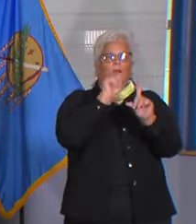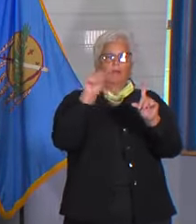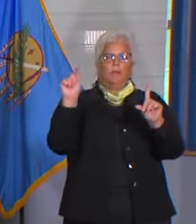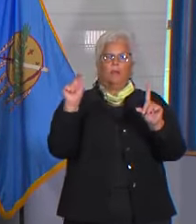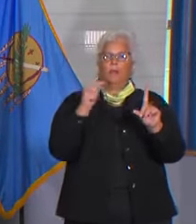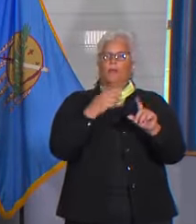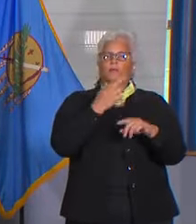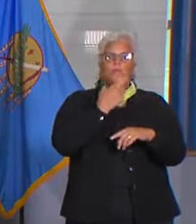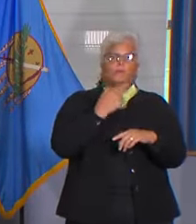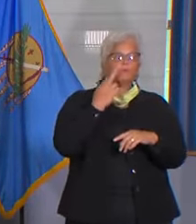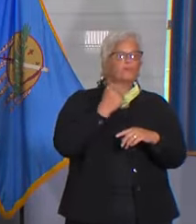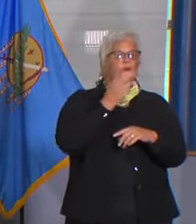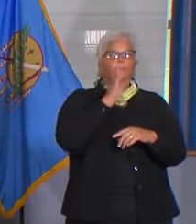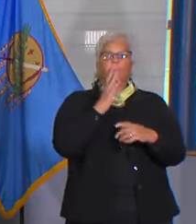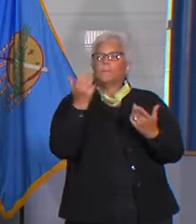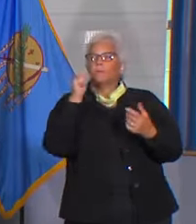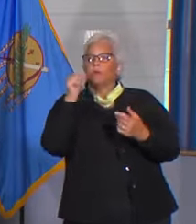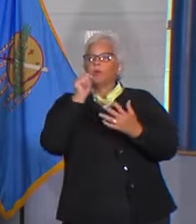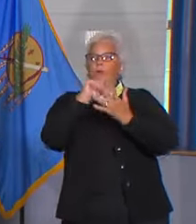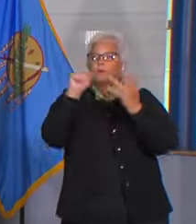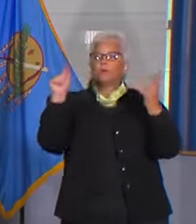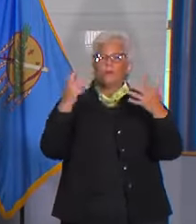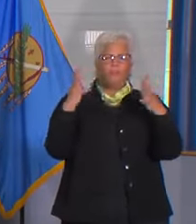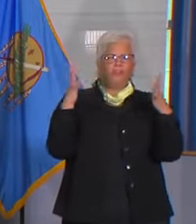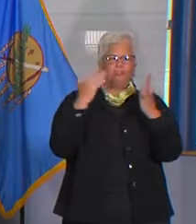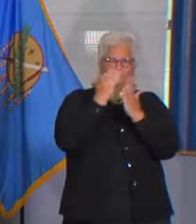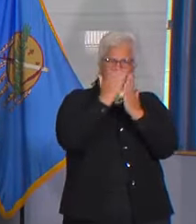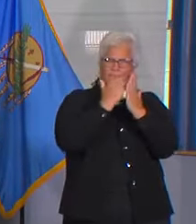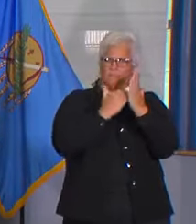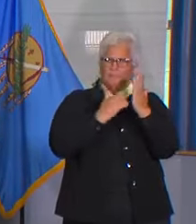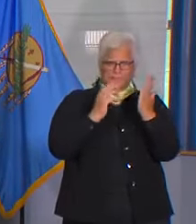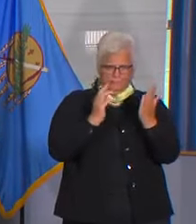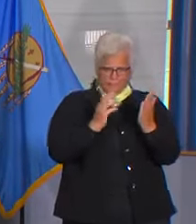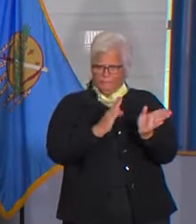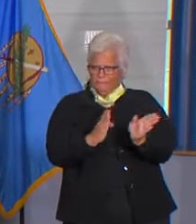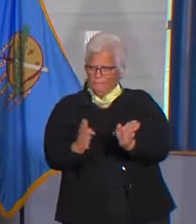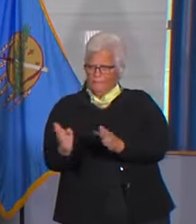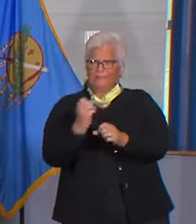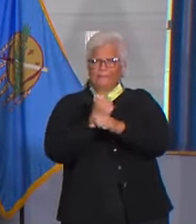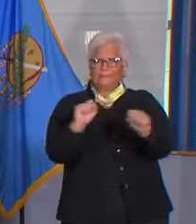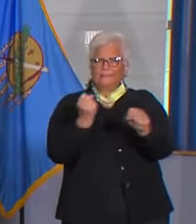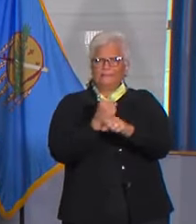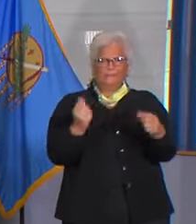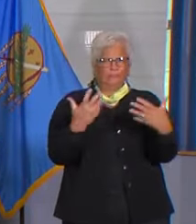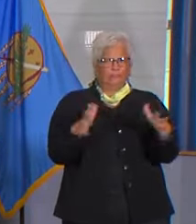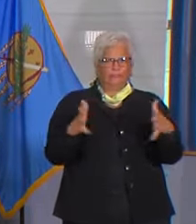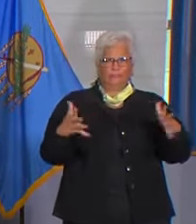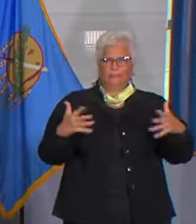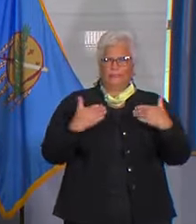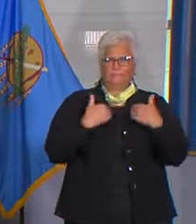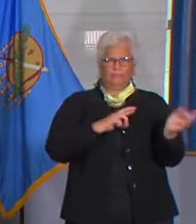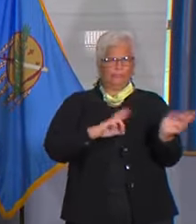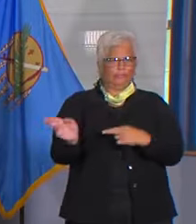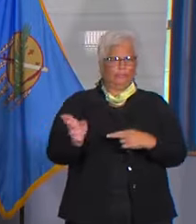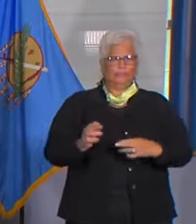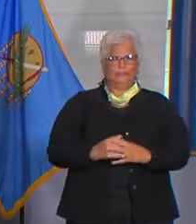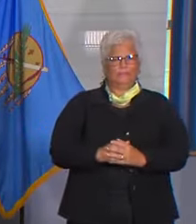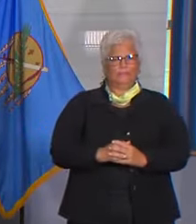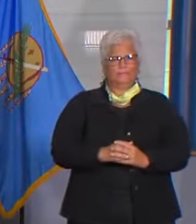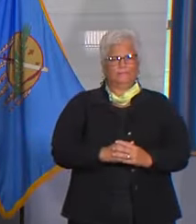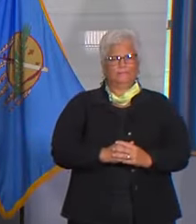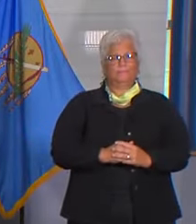that, they are not one of the leading causes of spread here in Tulsa, like you might see in other cities that would be characterized as